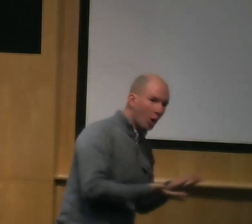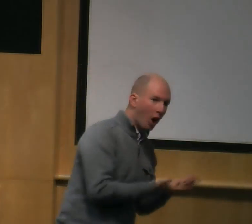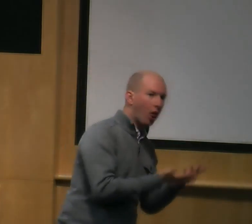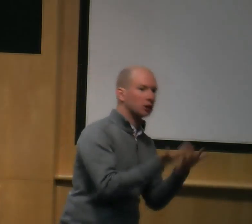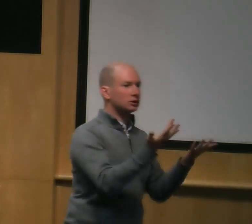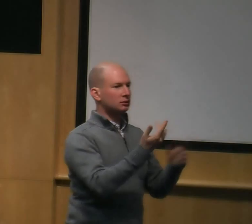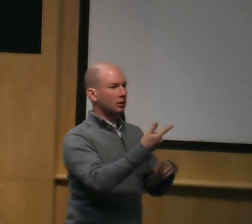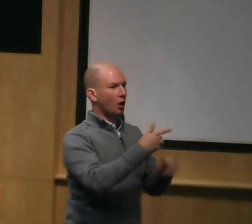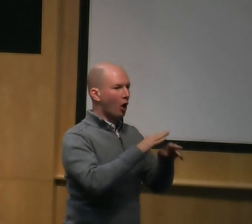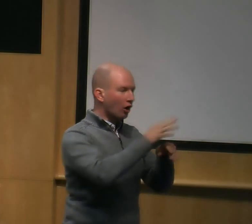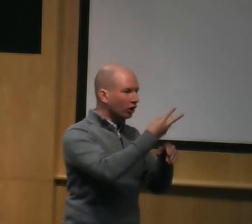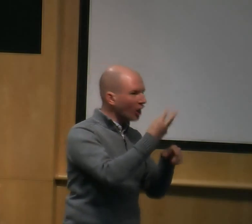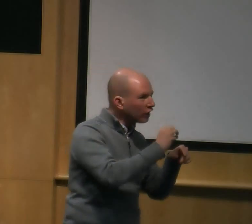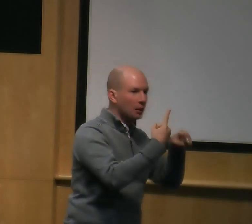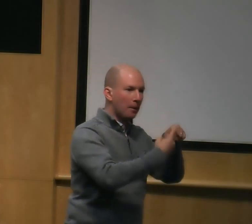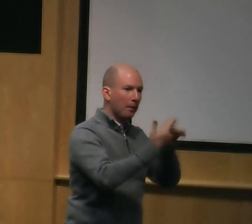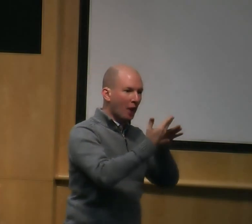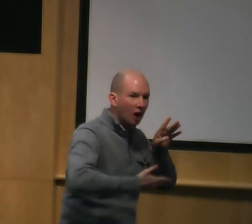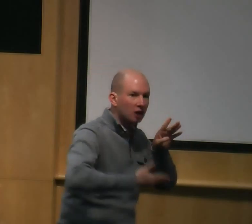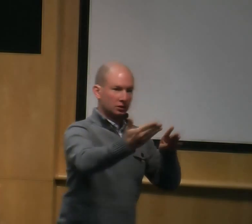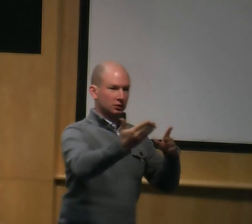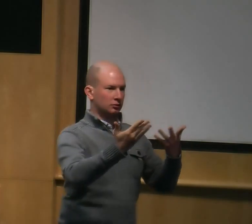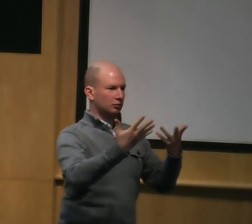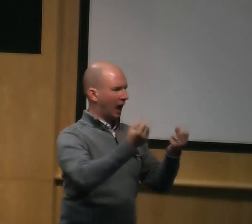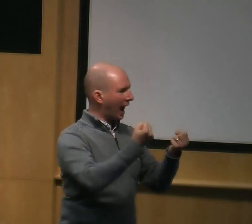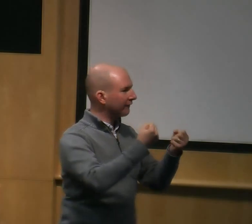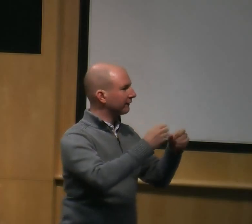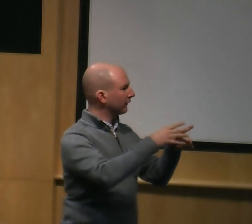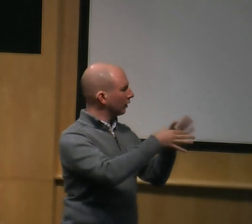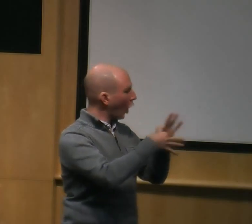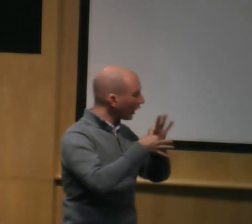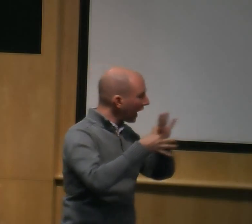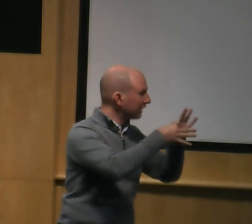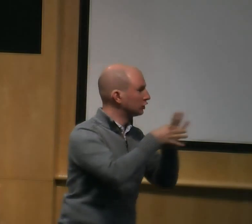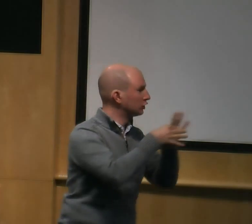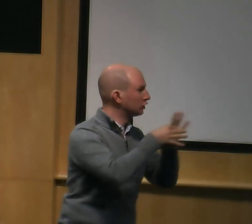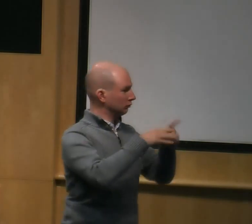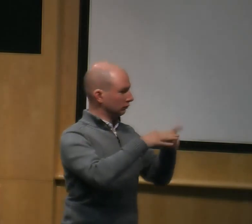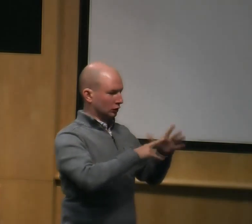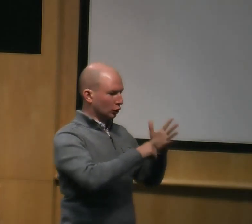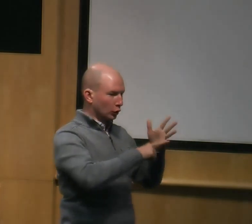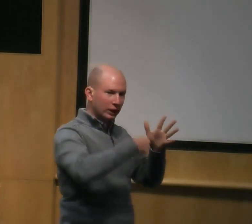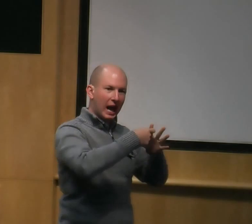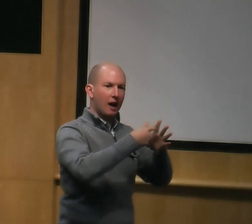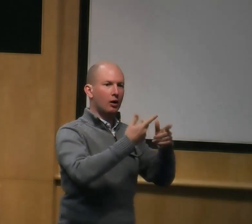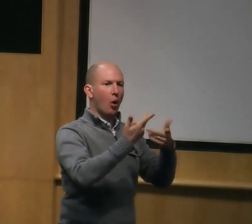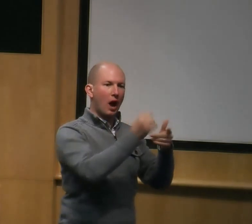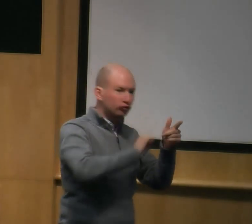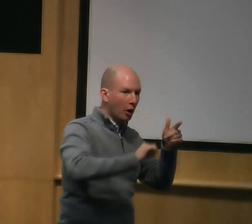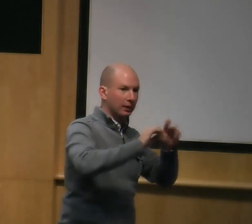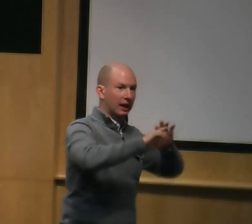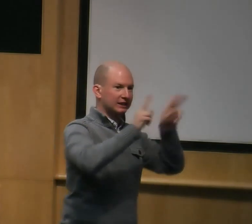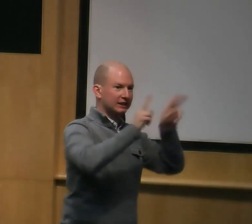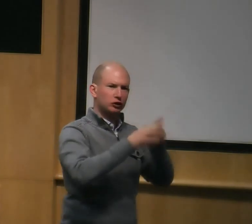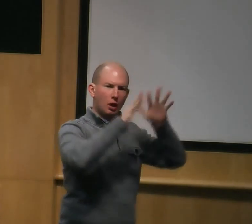work, in professional sectors? What about people over 30 years of age? What networks do we have in the